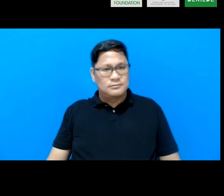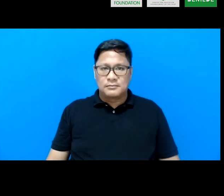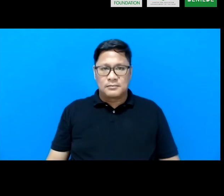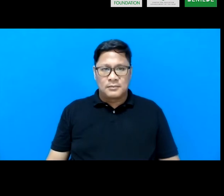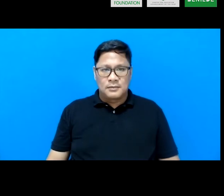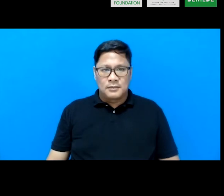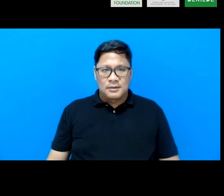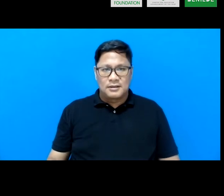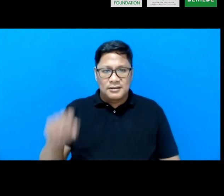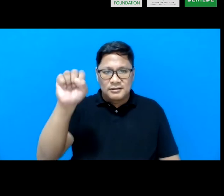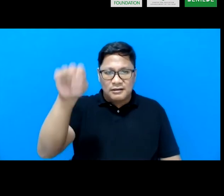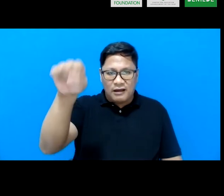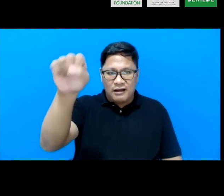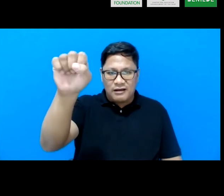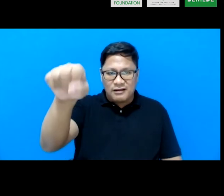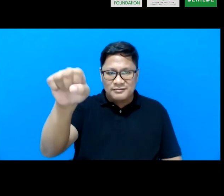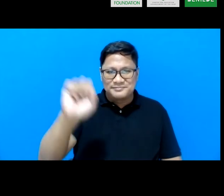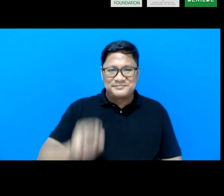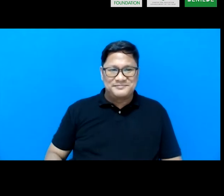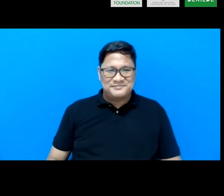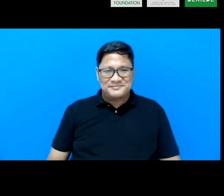Knock, knock.